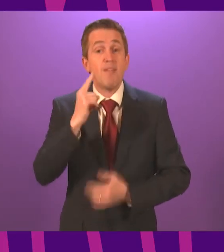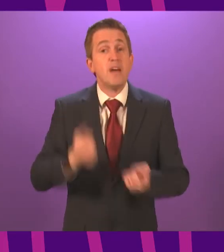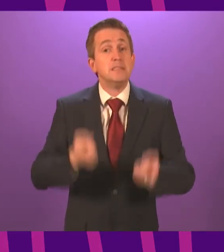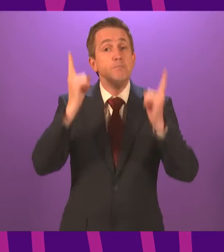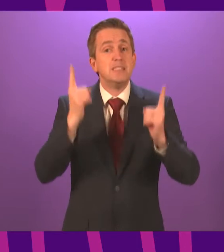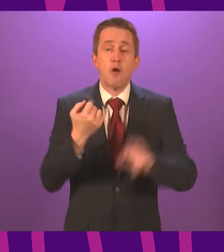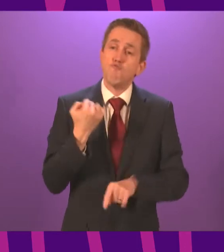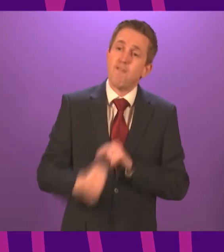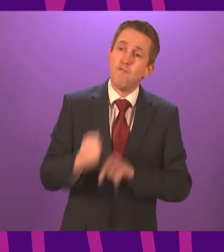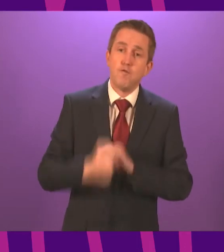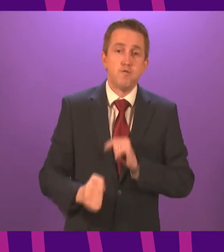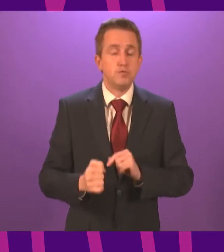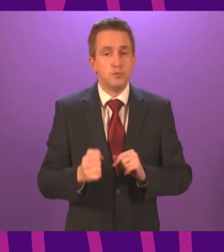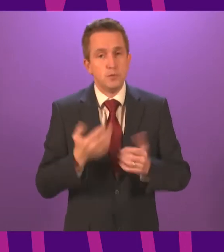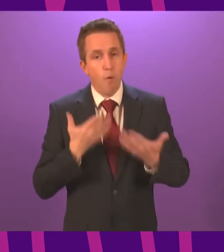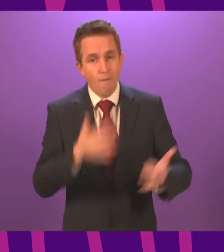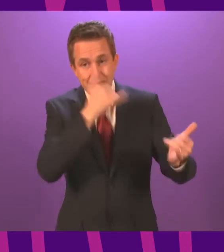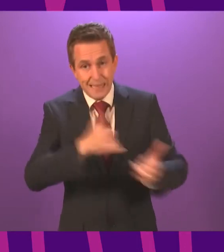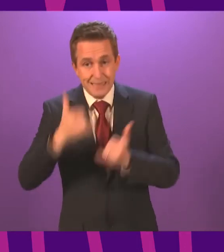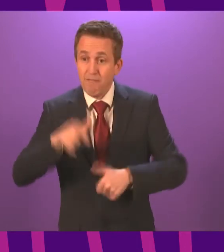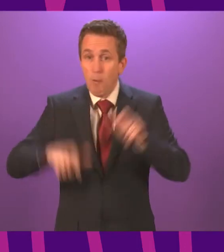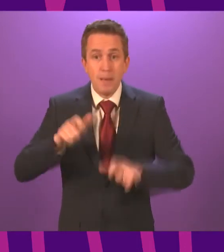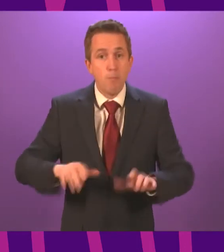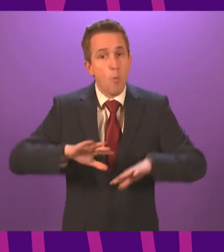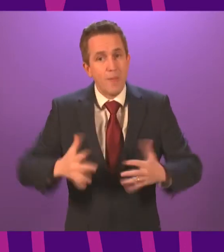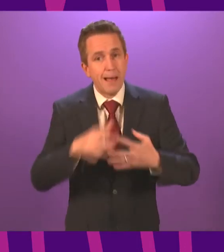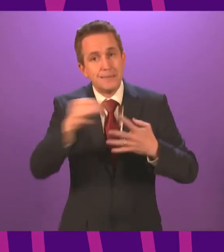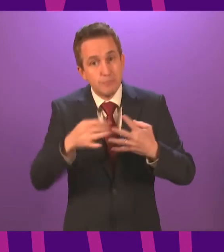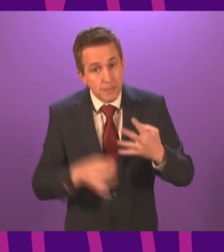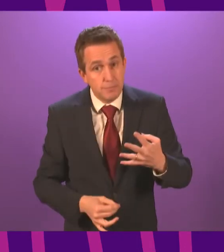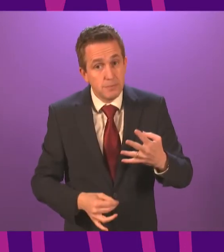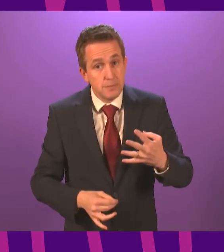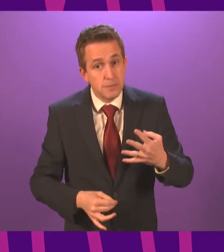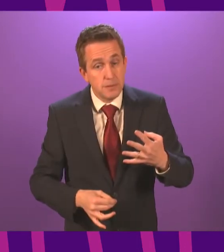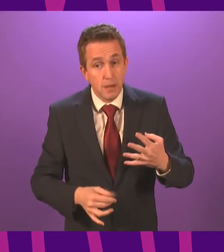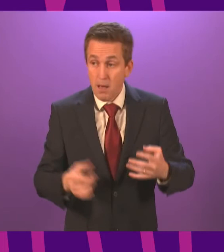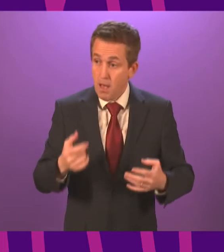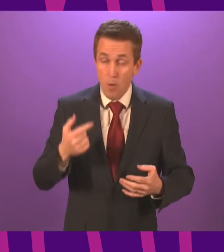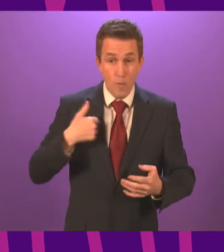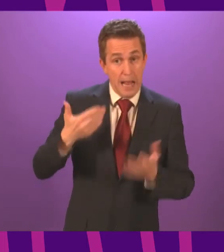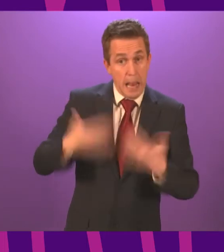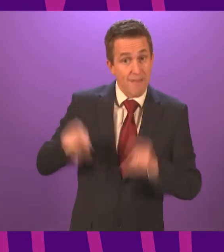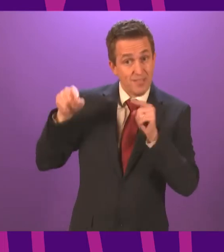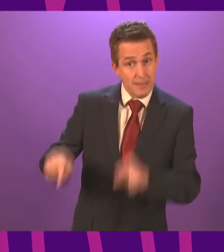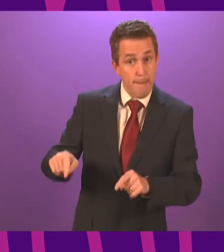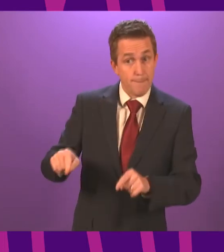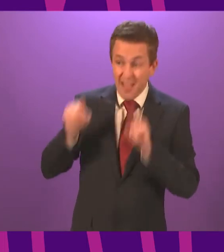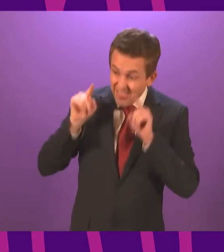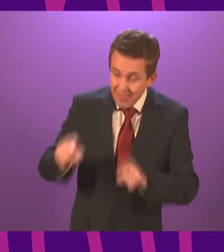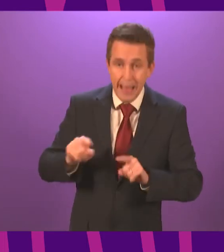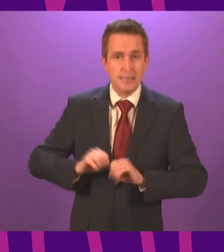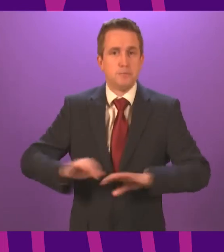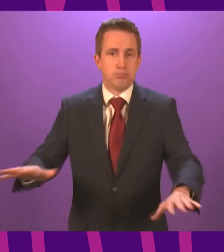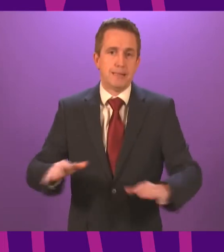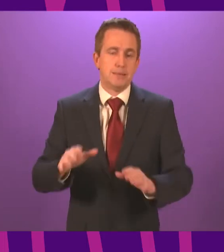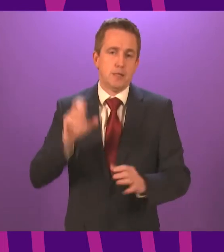is test the vast majority of people who don't have symptoms, who were then ignored and left to spread the virus. This doesn't